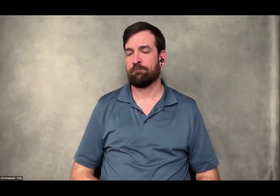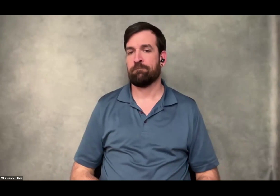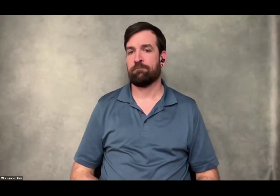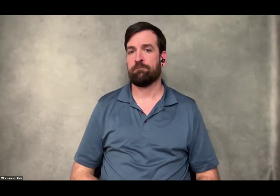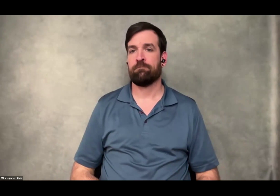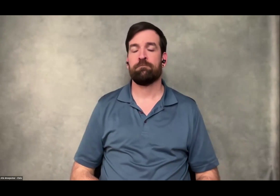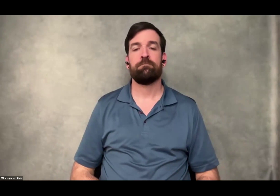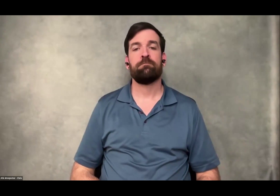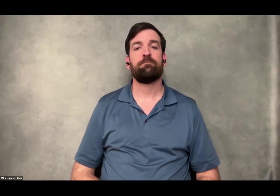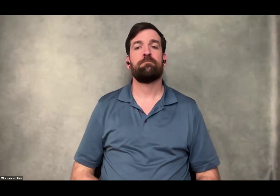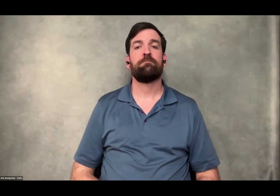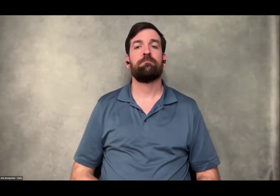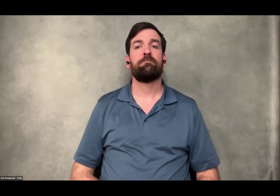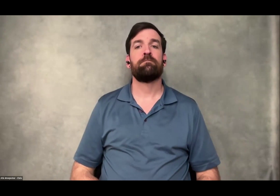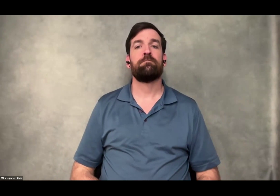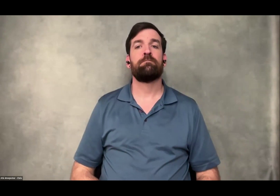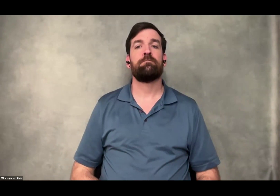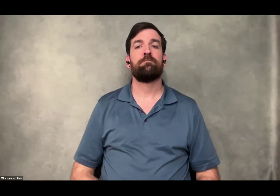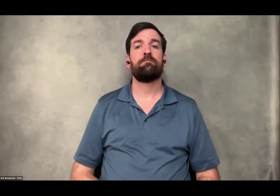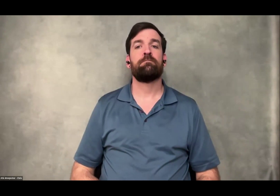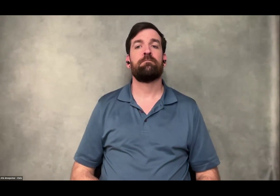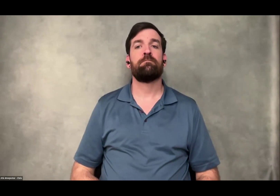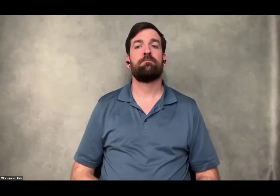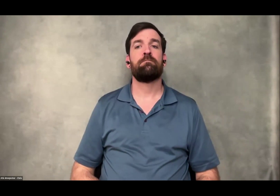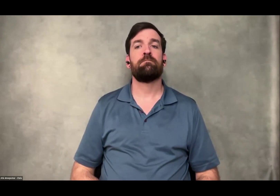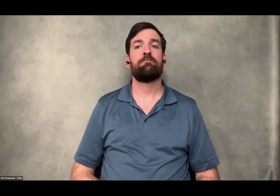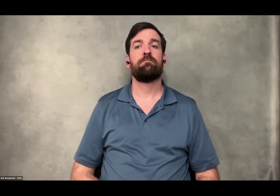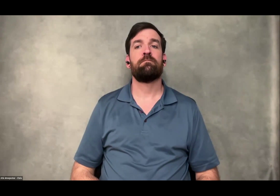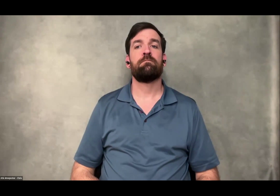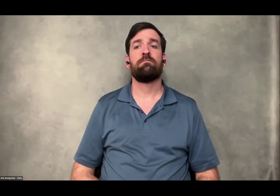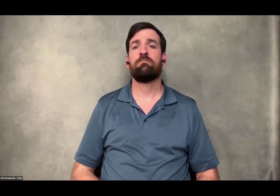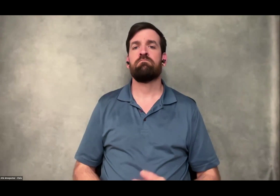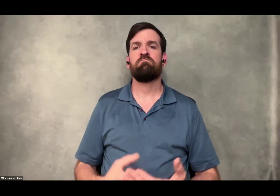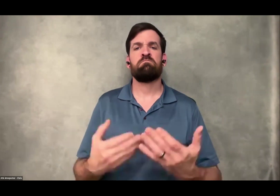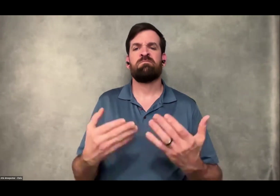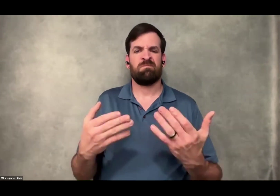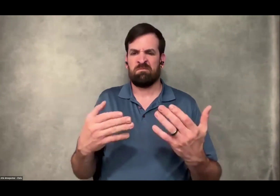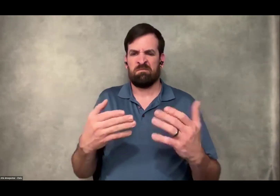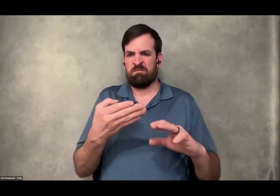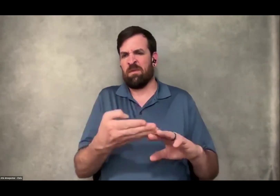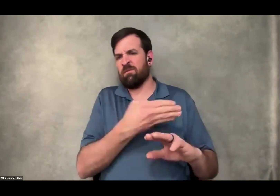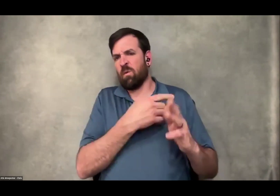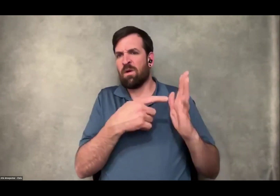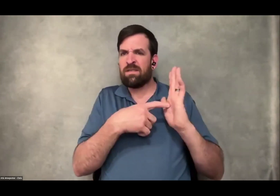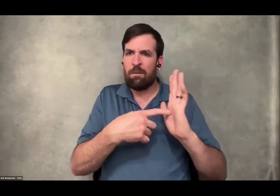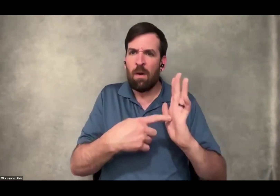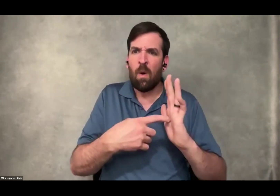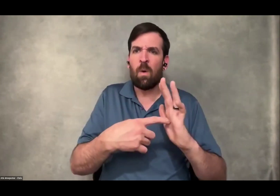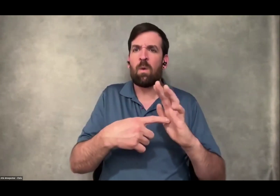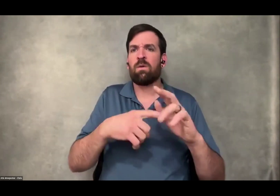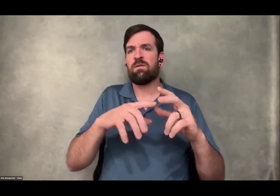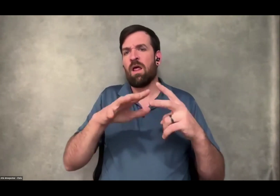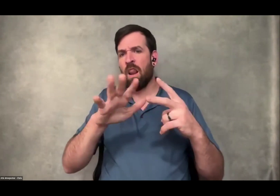So I'd like to, before we go into the demos and before we go into the conversations, I'd like